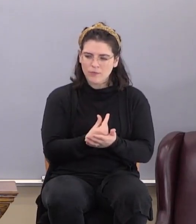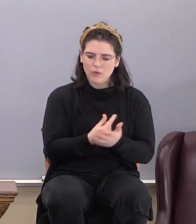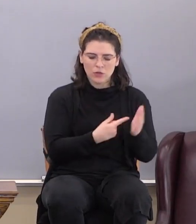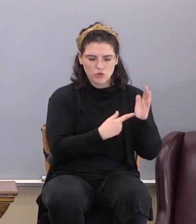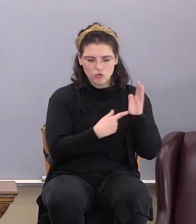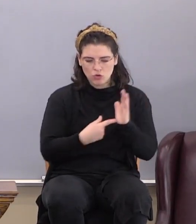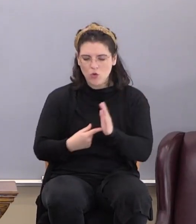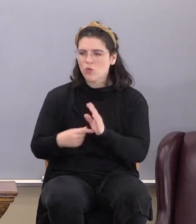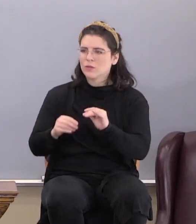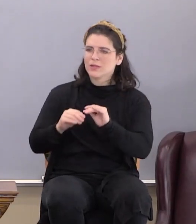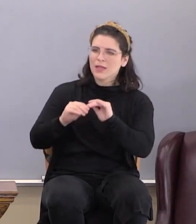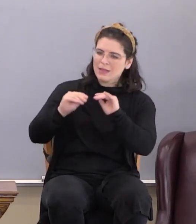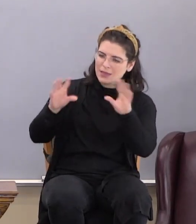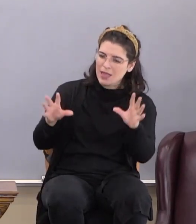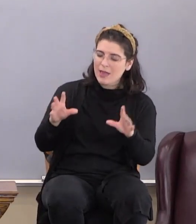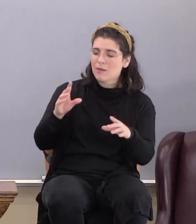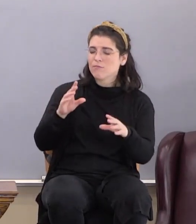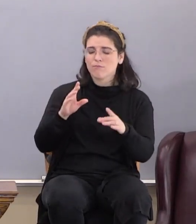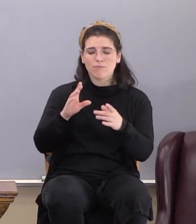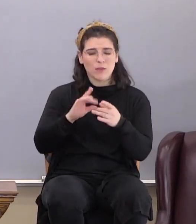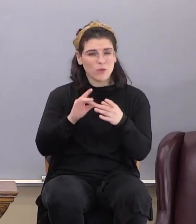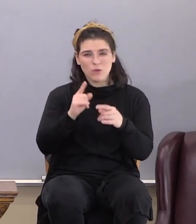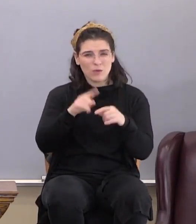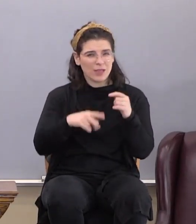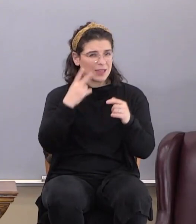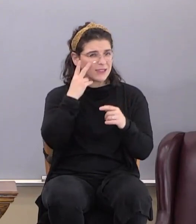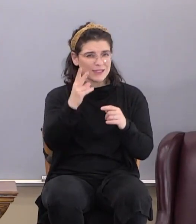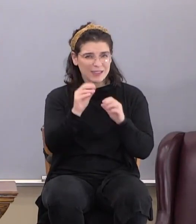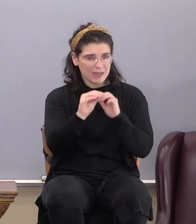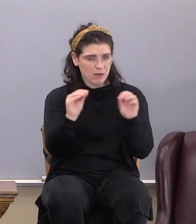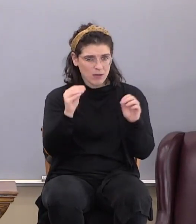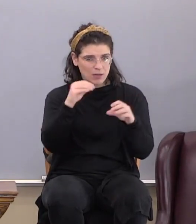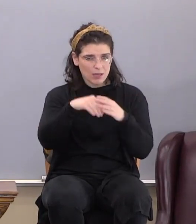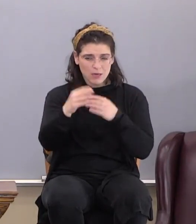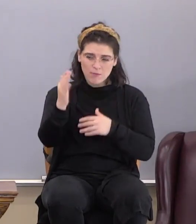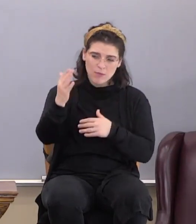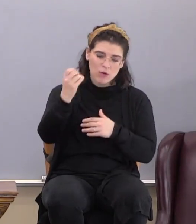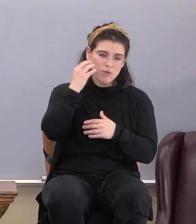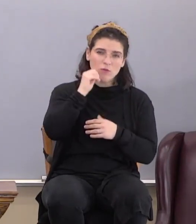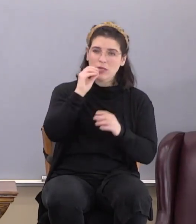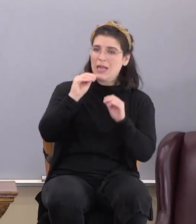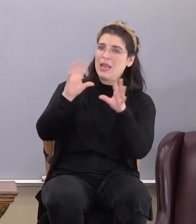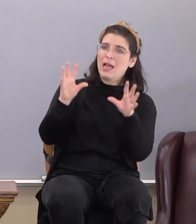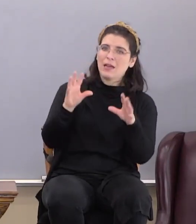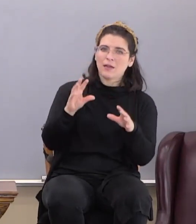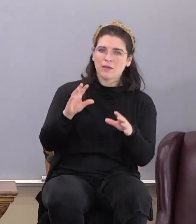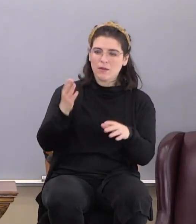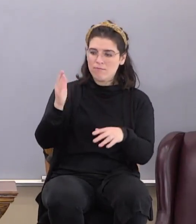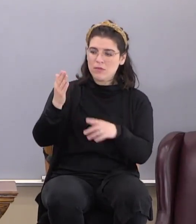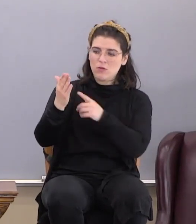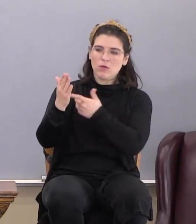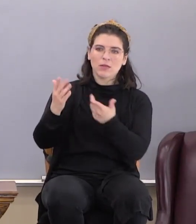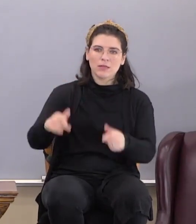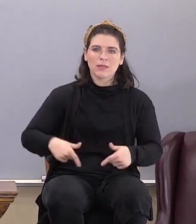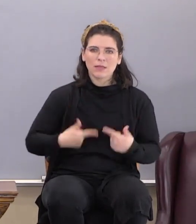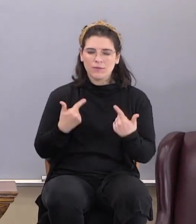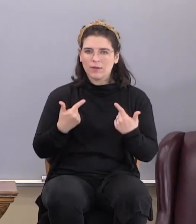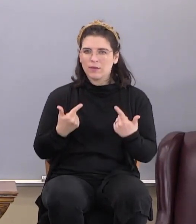the light. By the way, you can't see anything in a mirror if there isn't any light. A mirror, by the way, is living. You